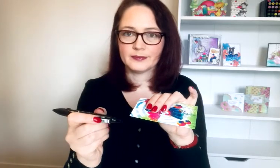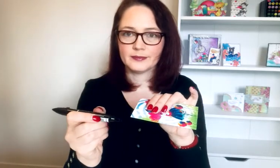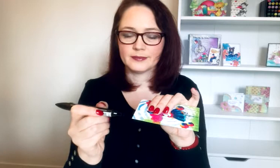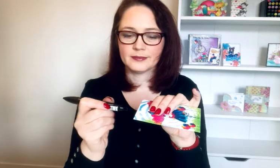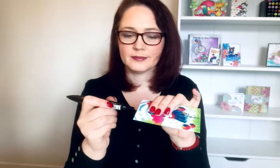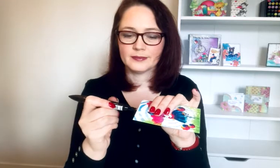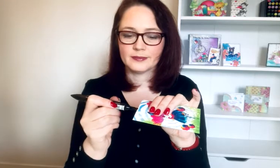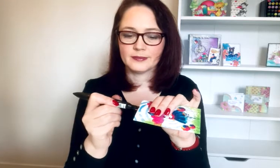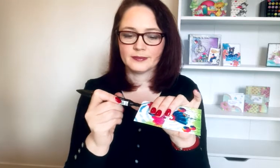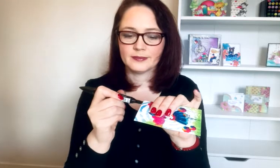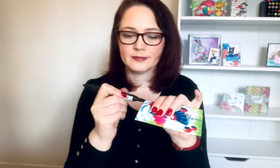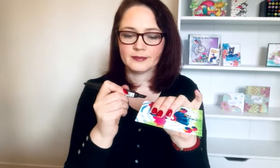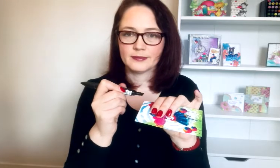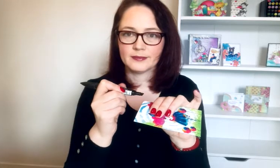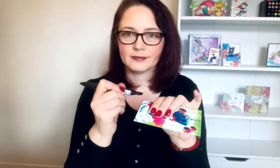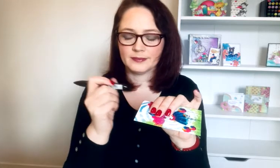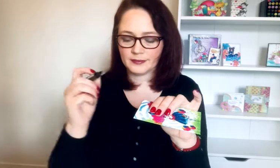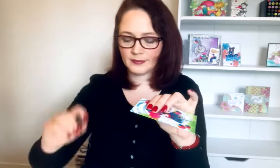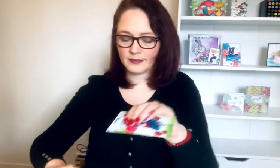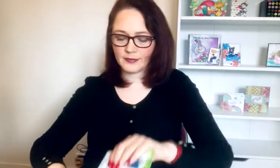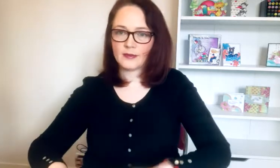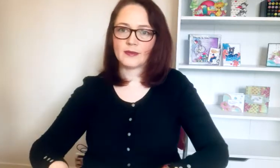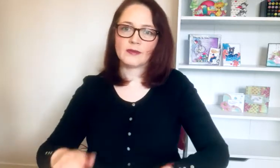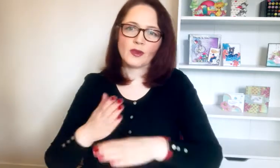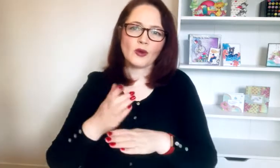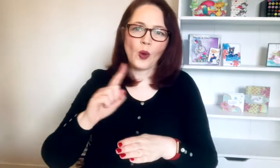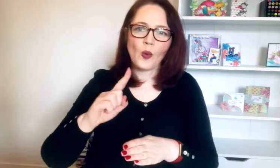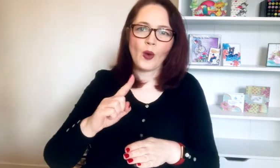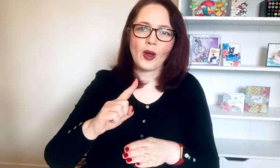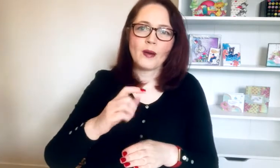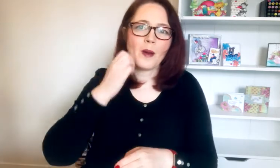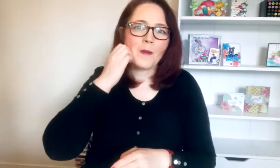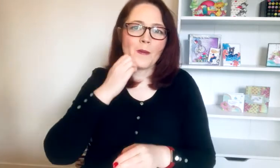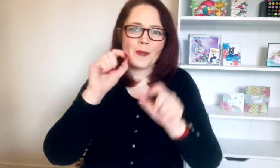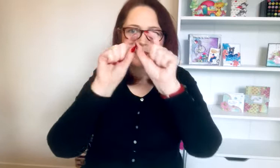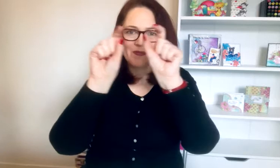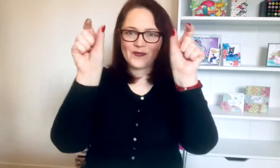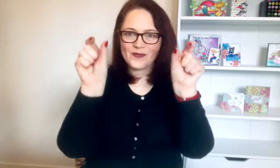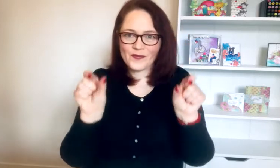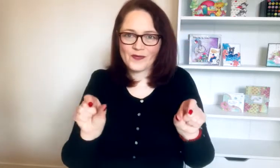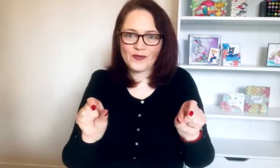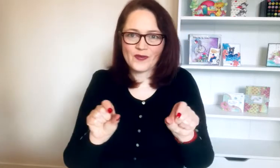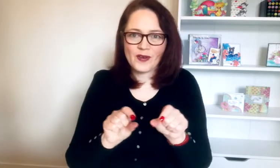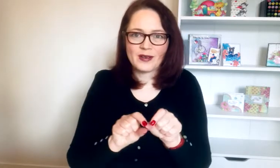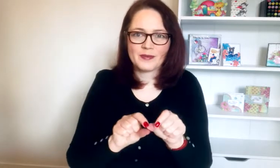away from myself, in the middle towards myself. So why am I doing that black pen around the